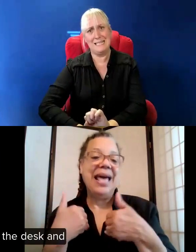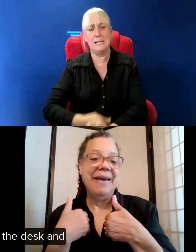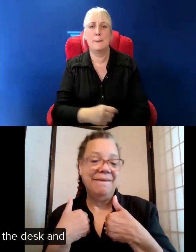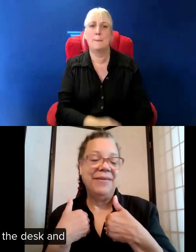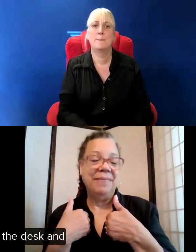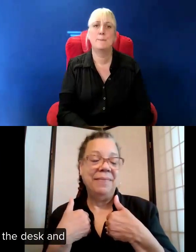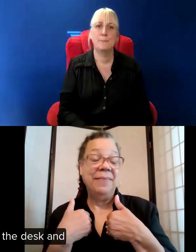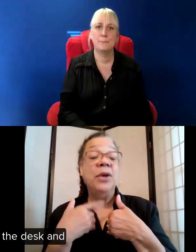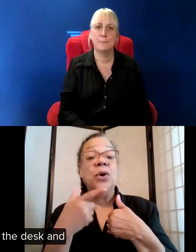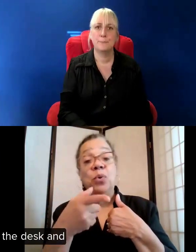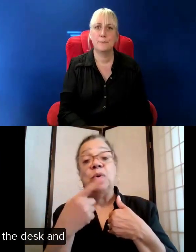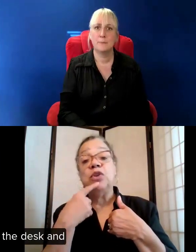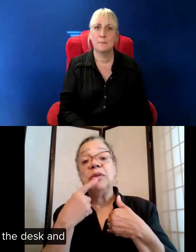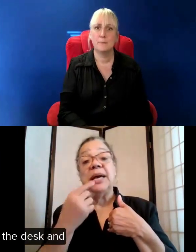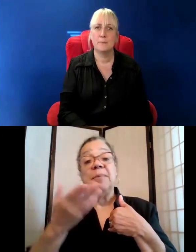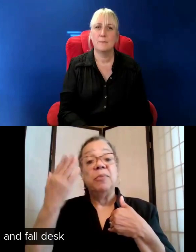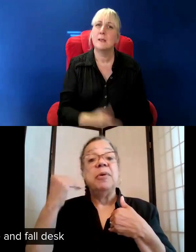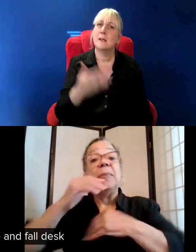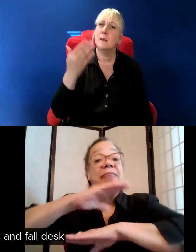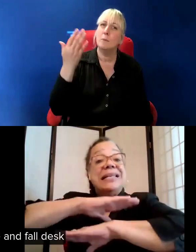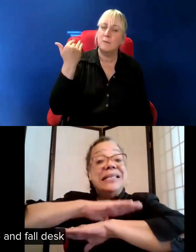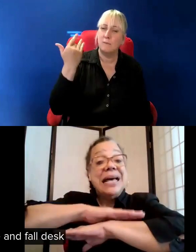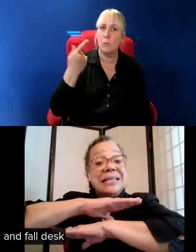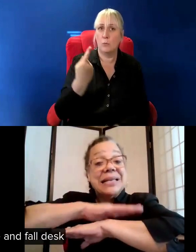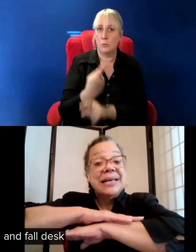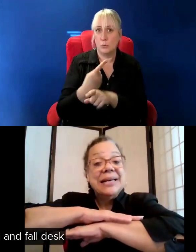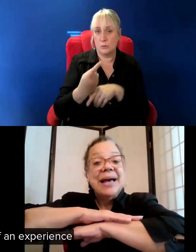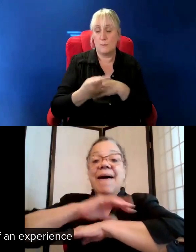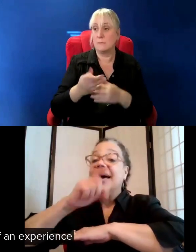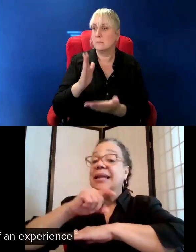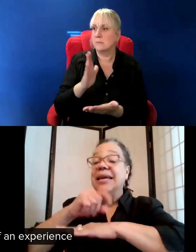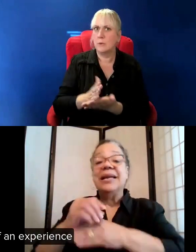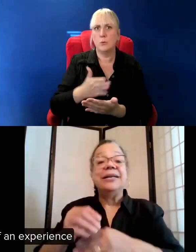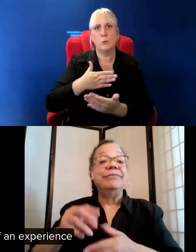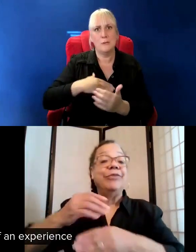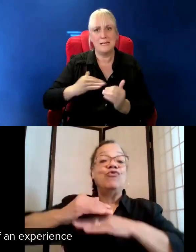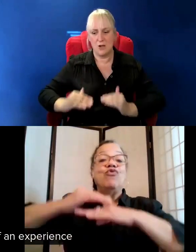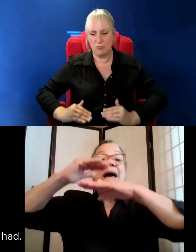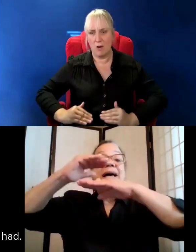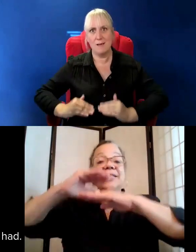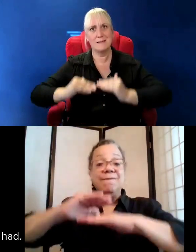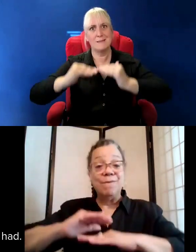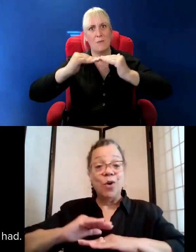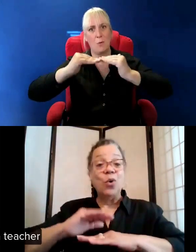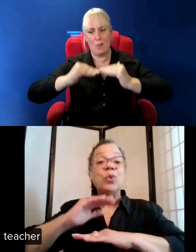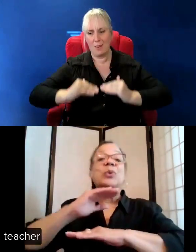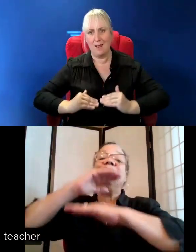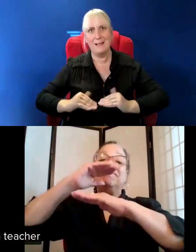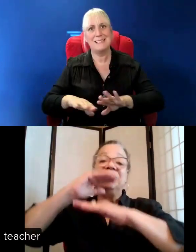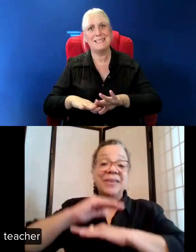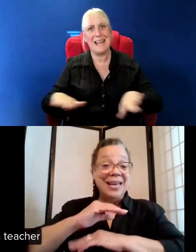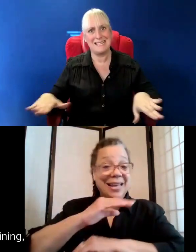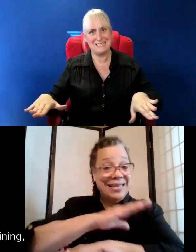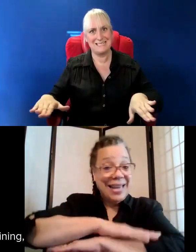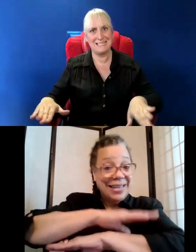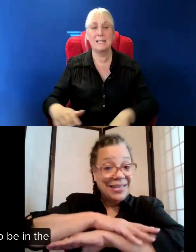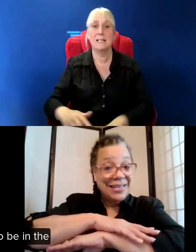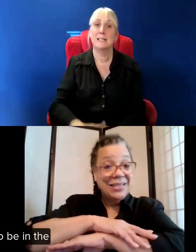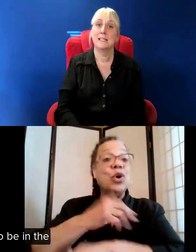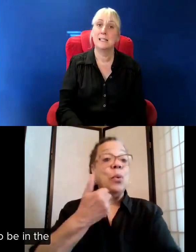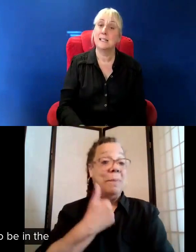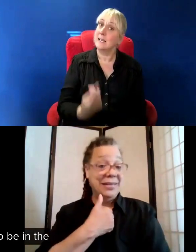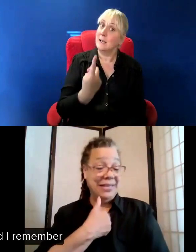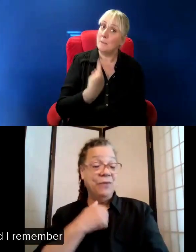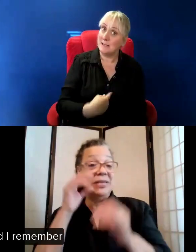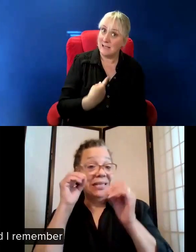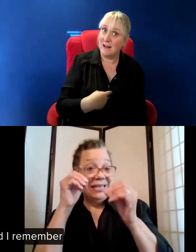to earlier around the desk and needing a rise and fall desk reminded me of an experience that I had. So I am a teacher by training, so I